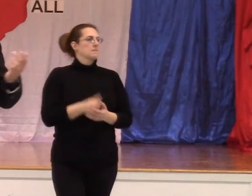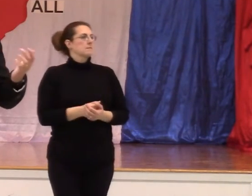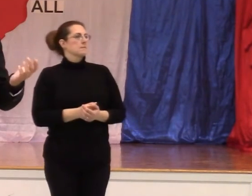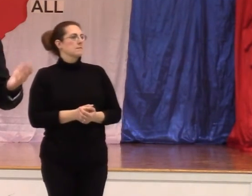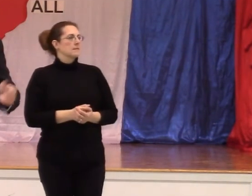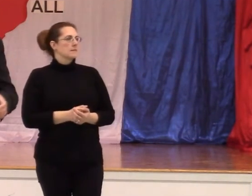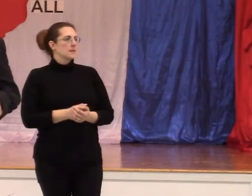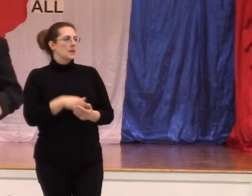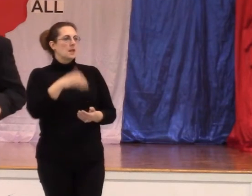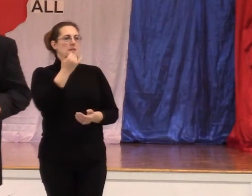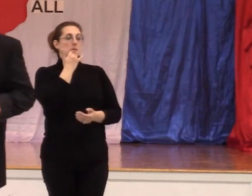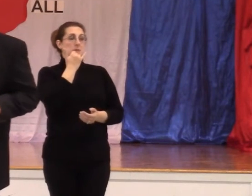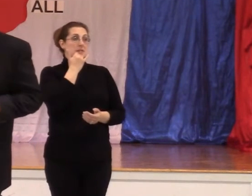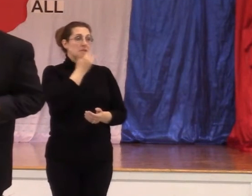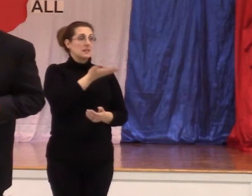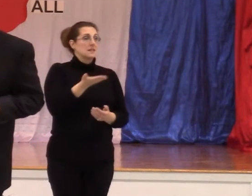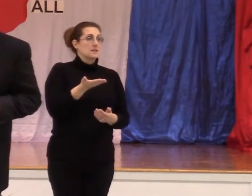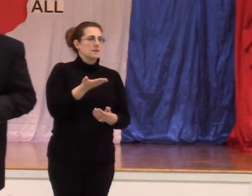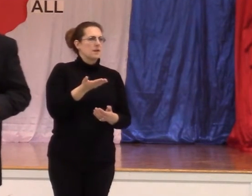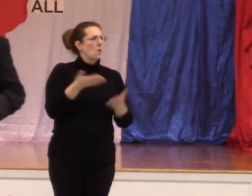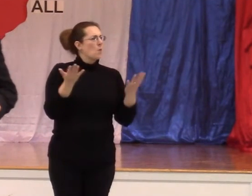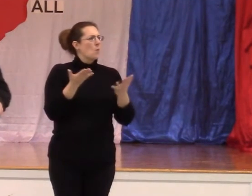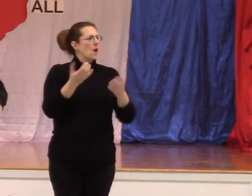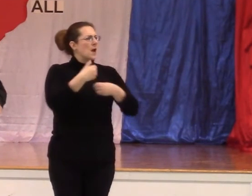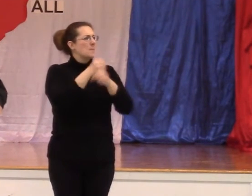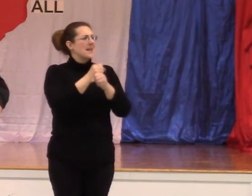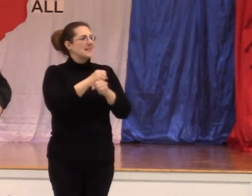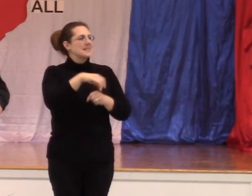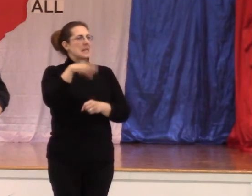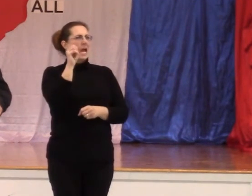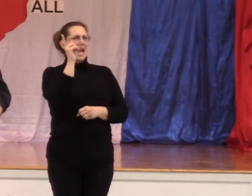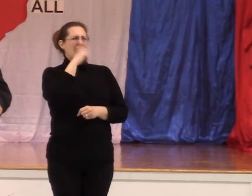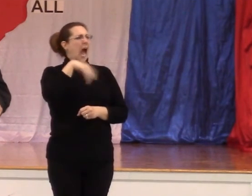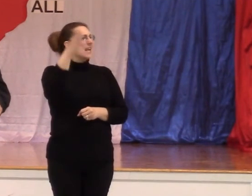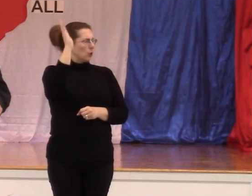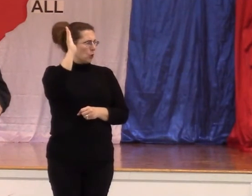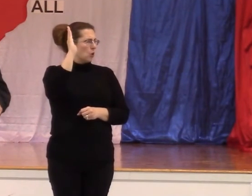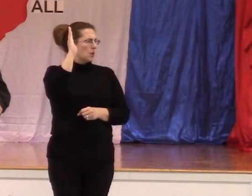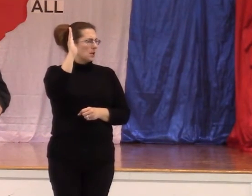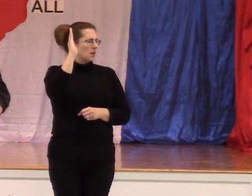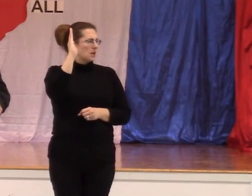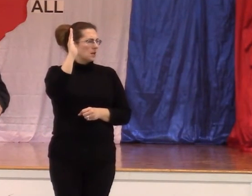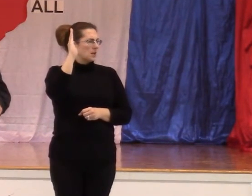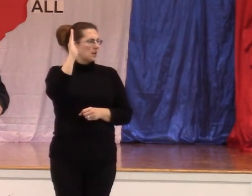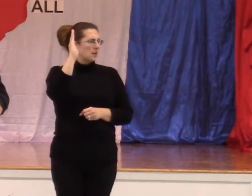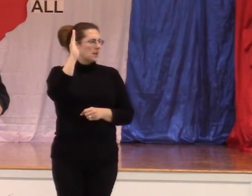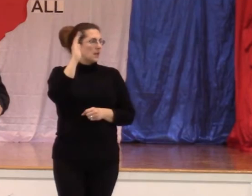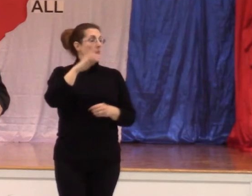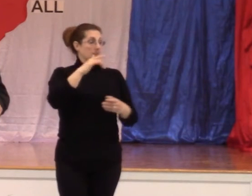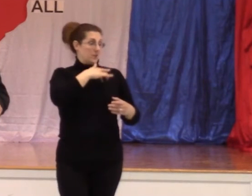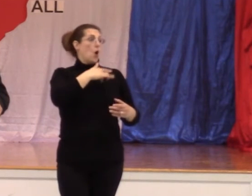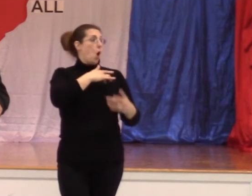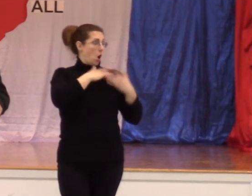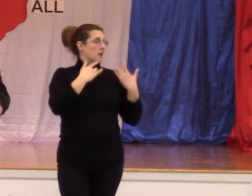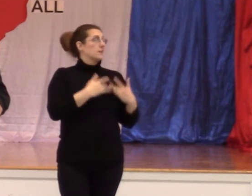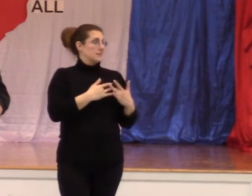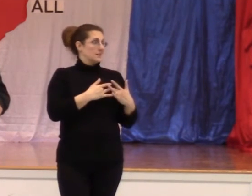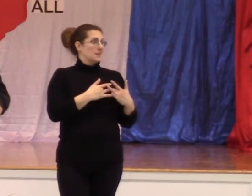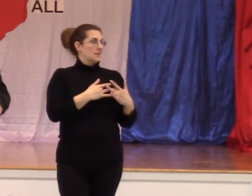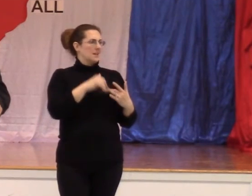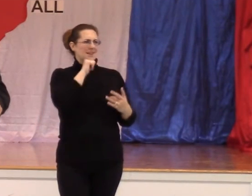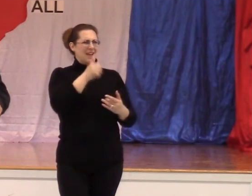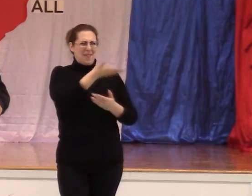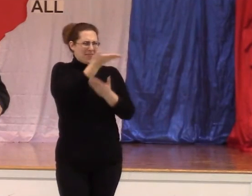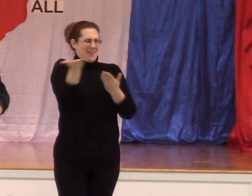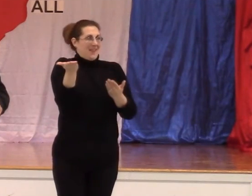The mistake there, of course, being that what creates an idol? The trust of the human heart. It's not the